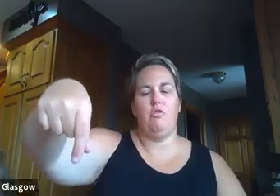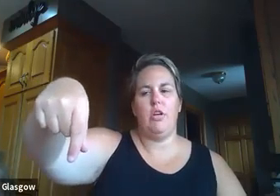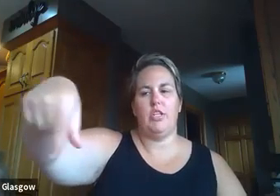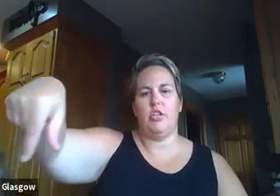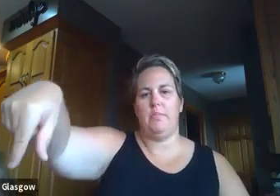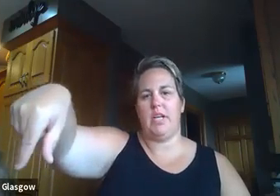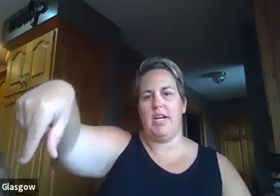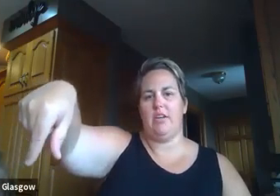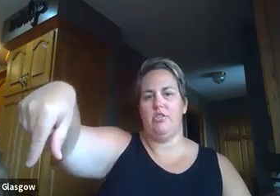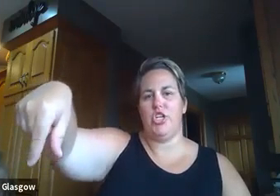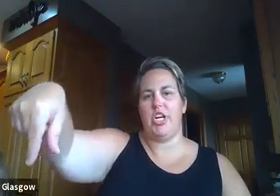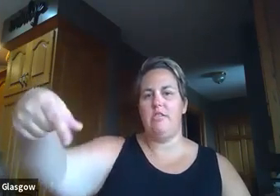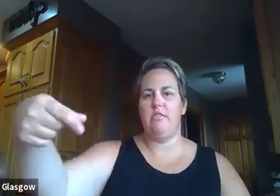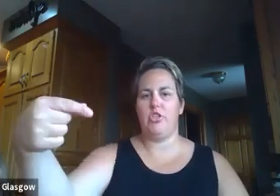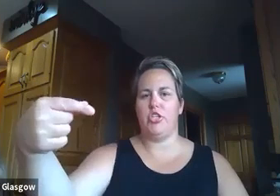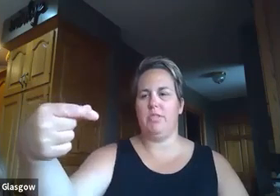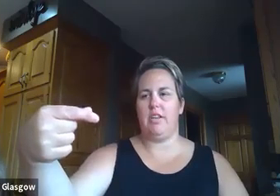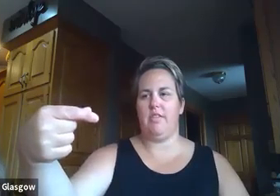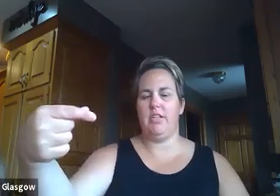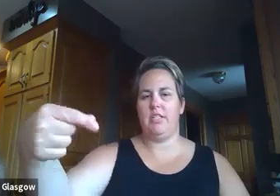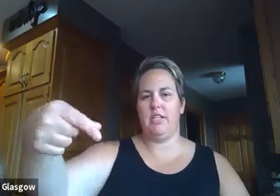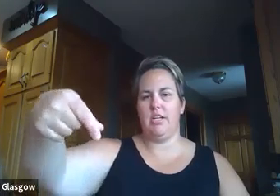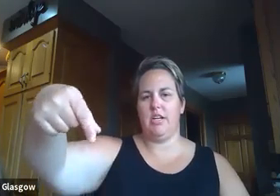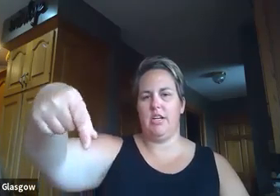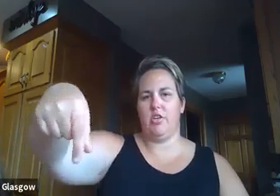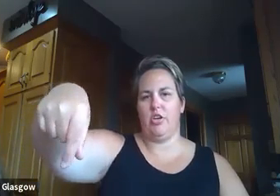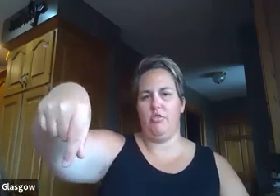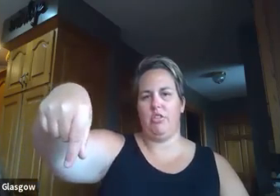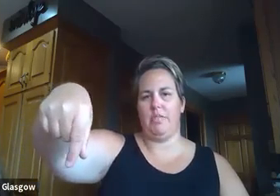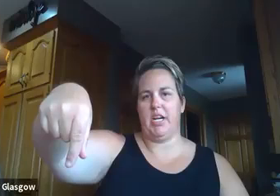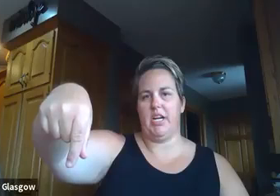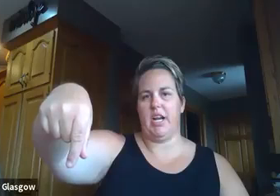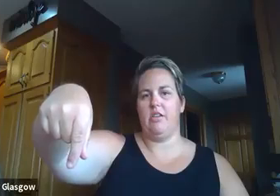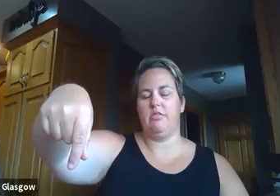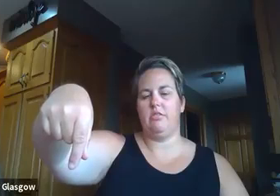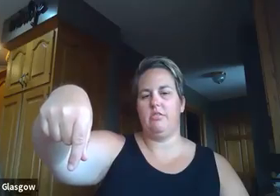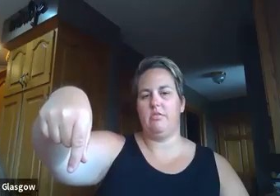Q is your upside down G. Your G was like this. Your Q goes upside down.